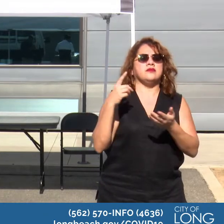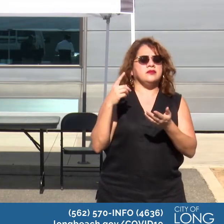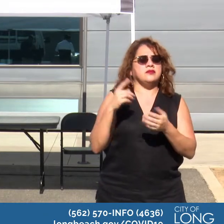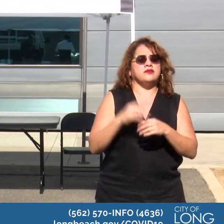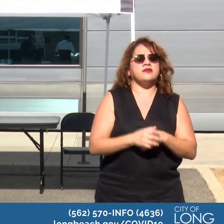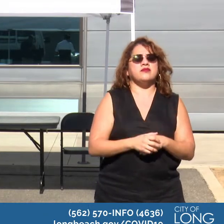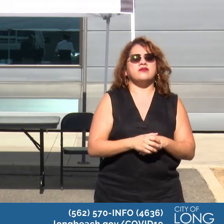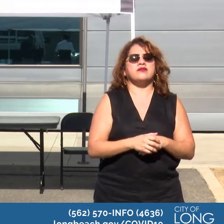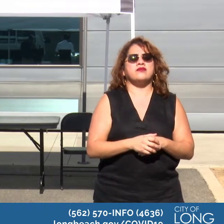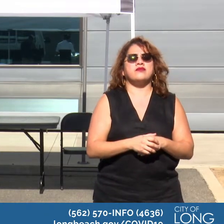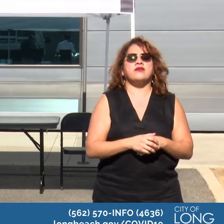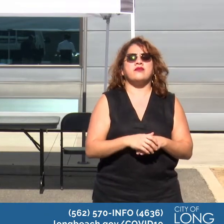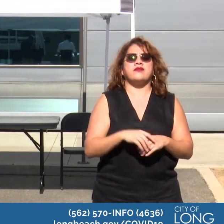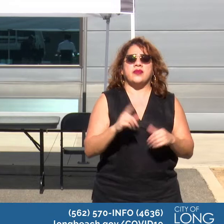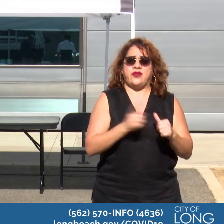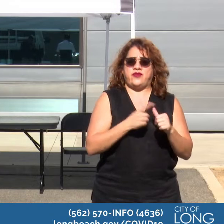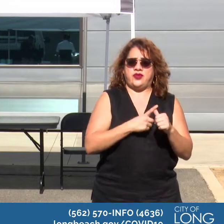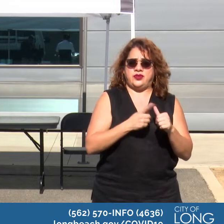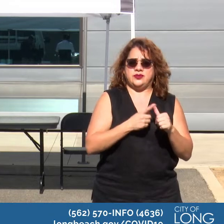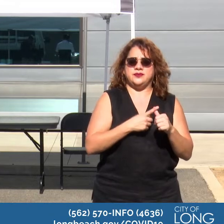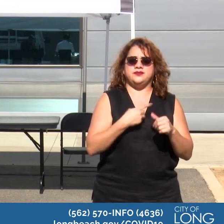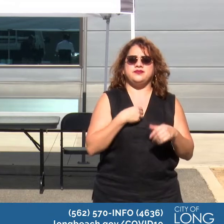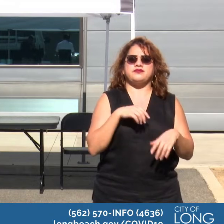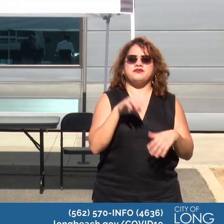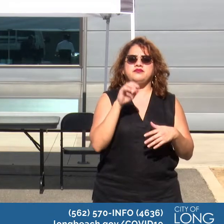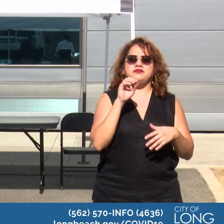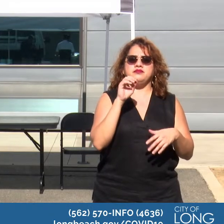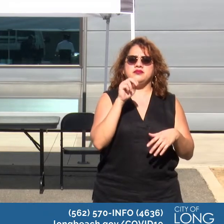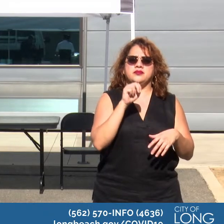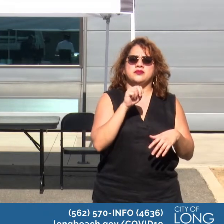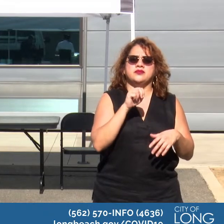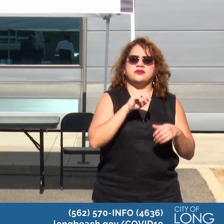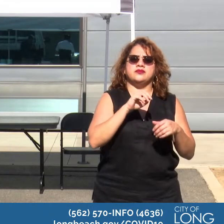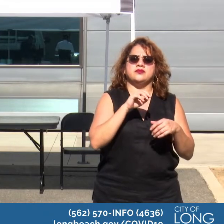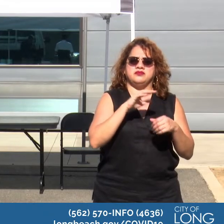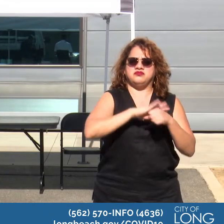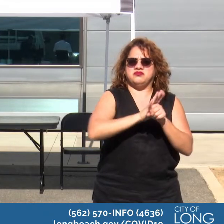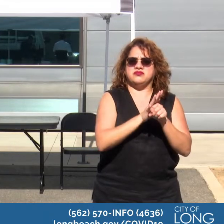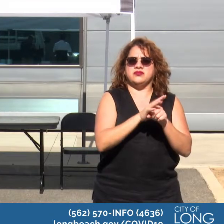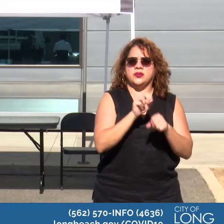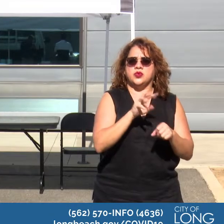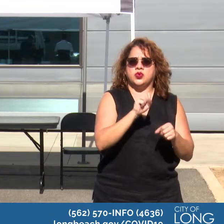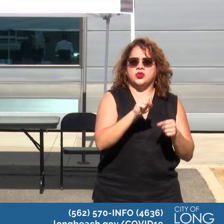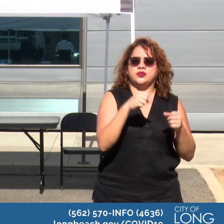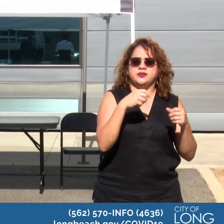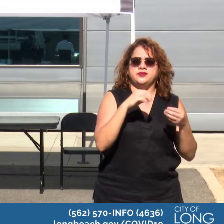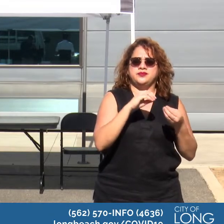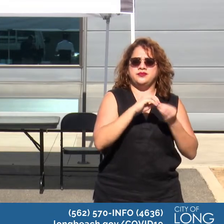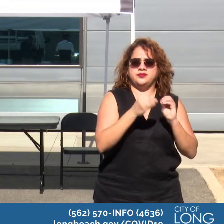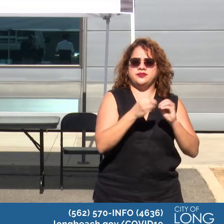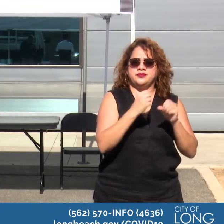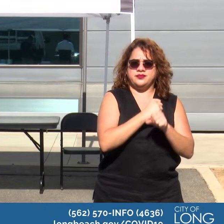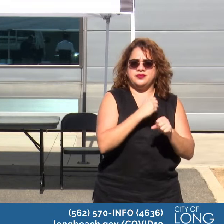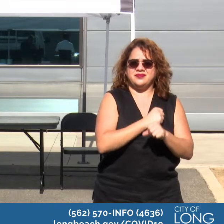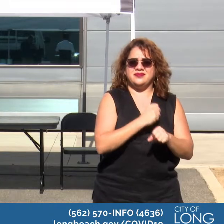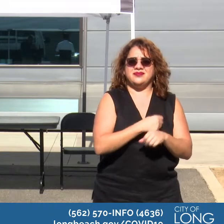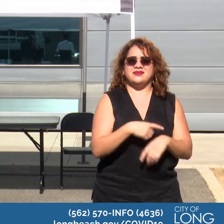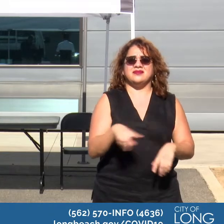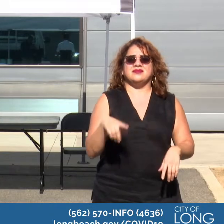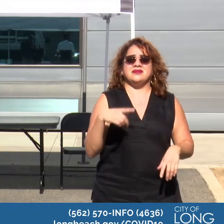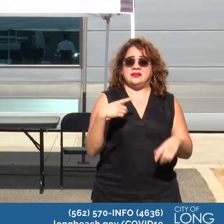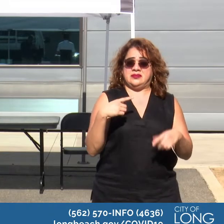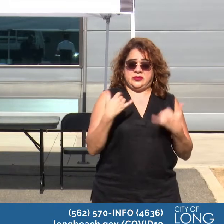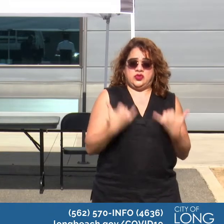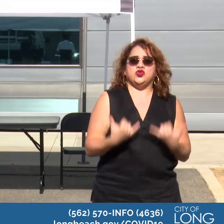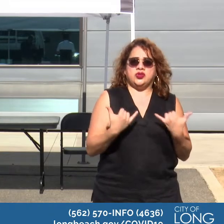But let me just begin by giving some news about where things are at. The thing that's most sobering is, as